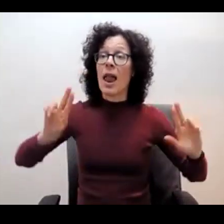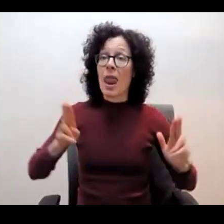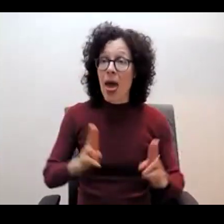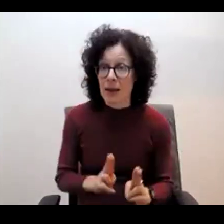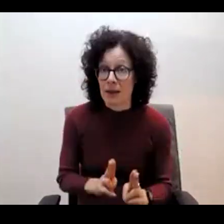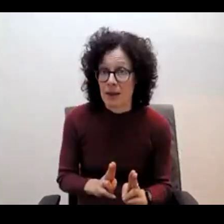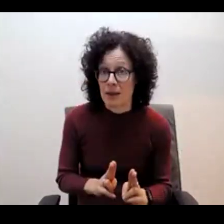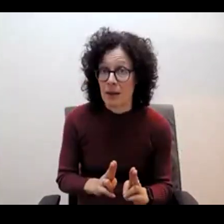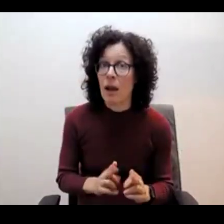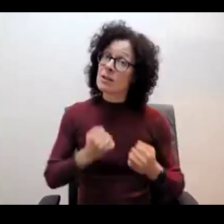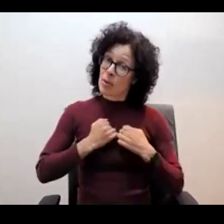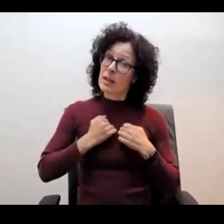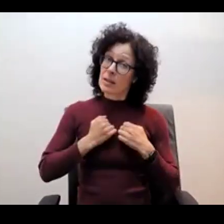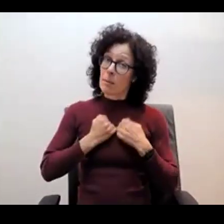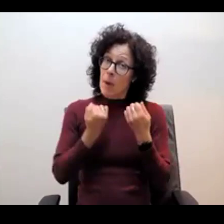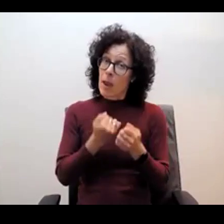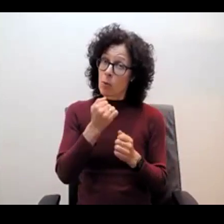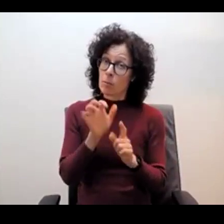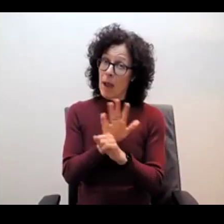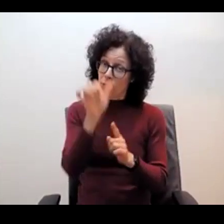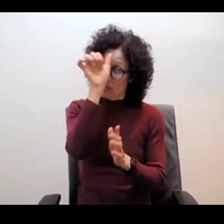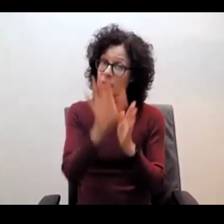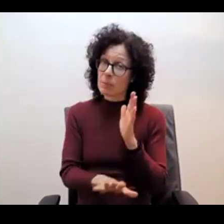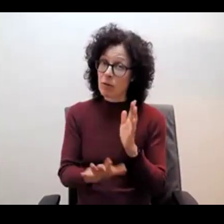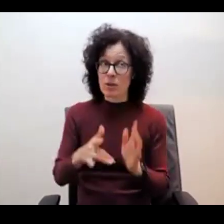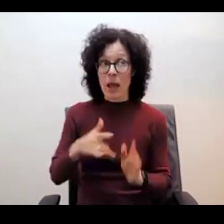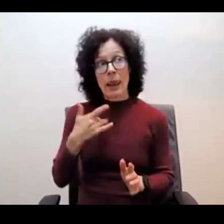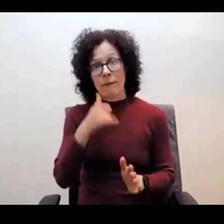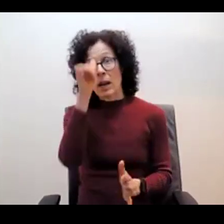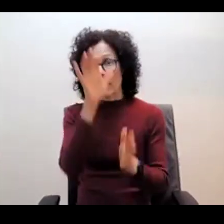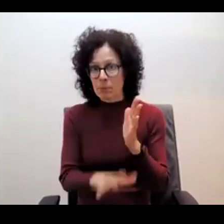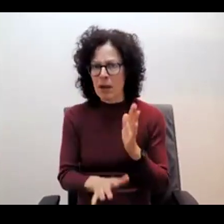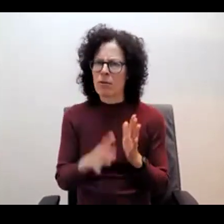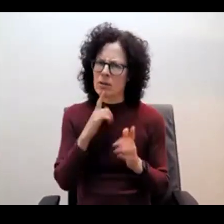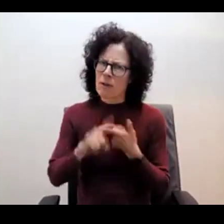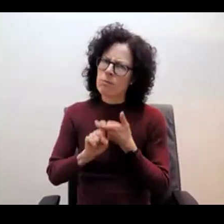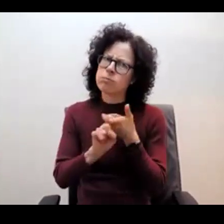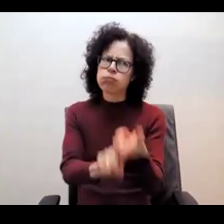from that, lived experience of chronic pain.